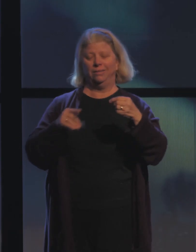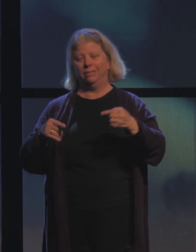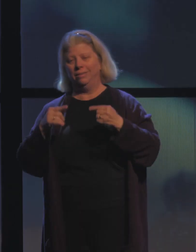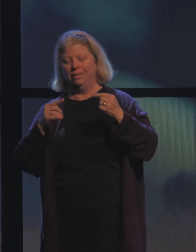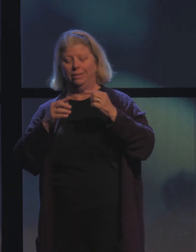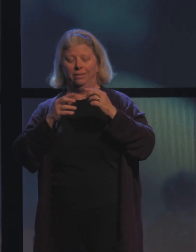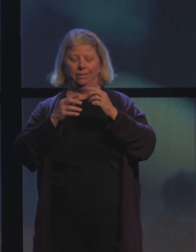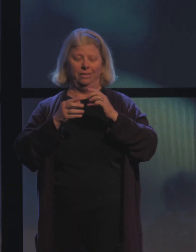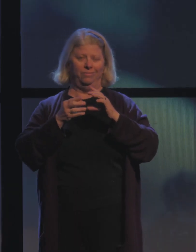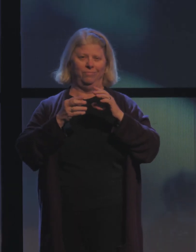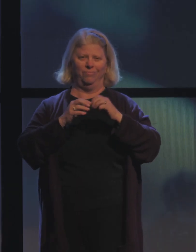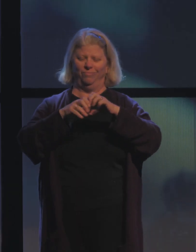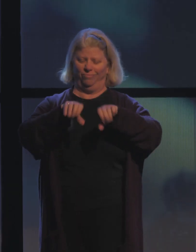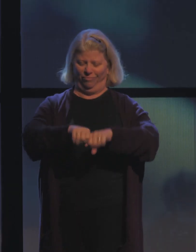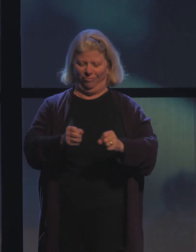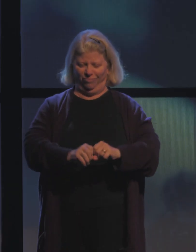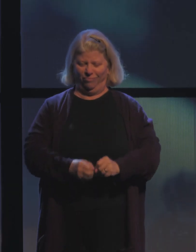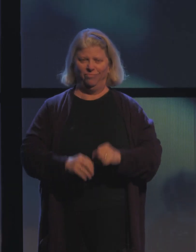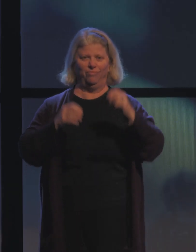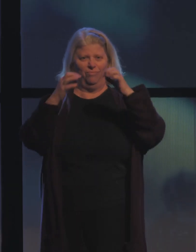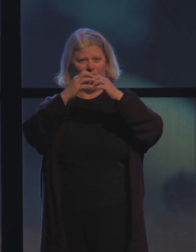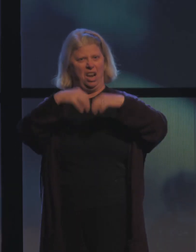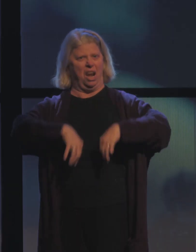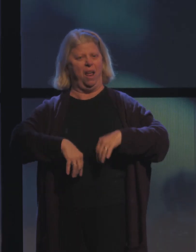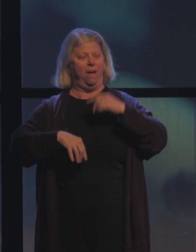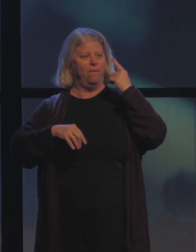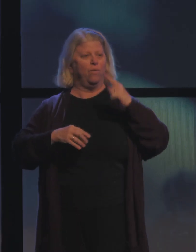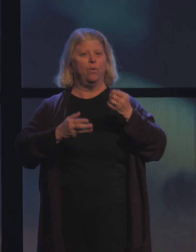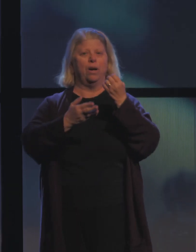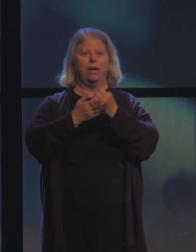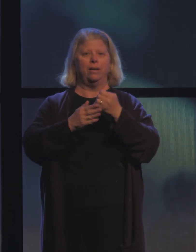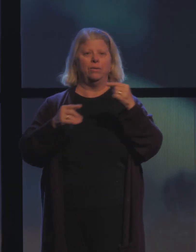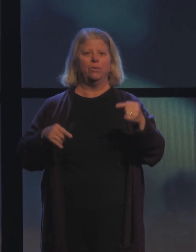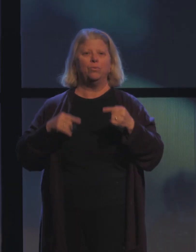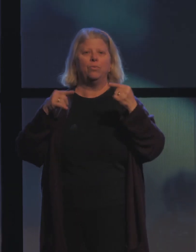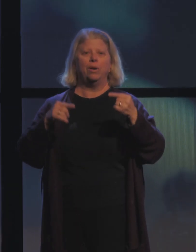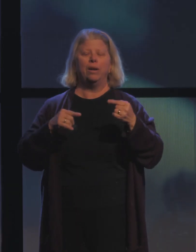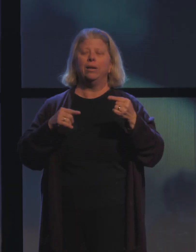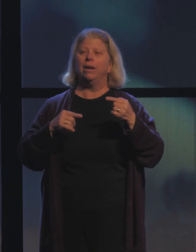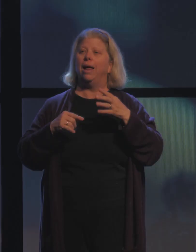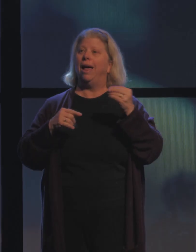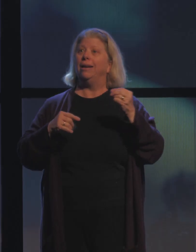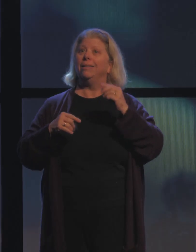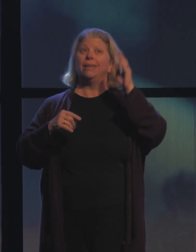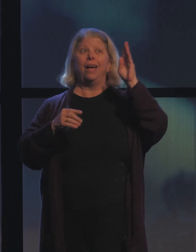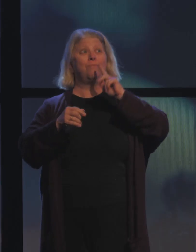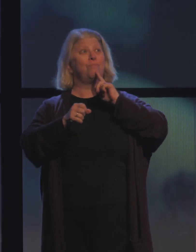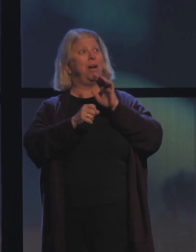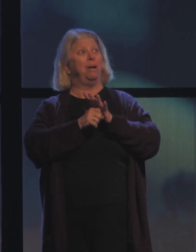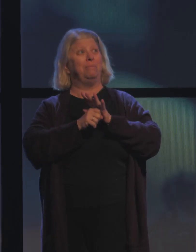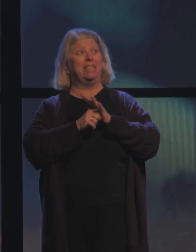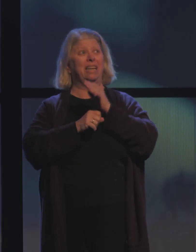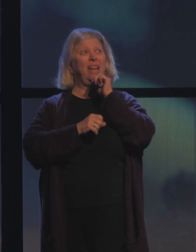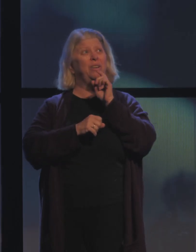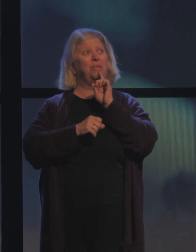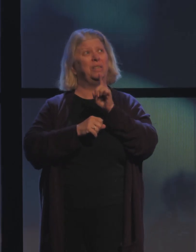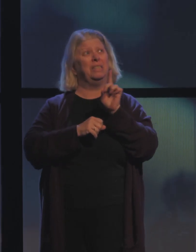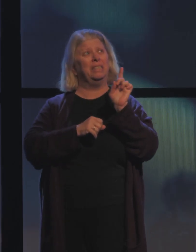erosion of national identity, and this sense that maybe God's promise isn't